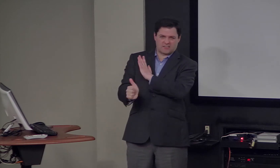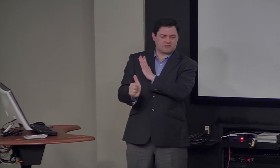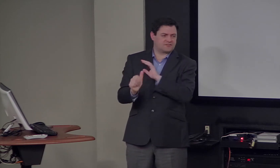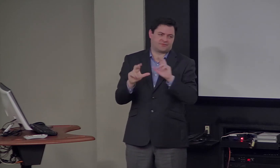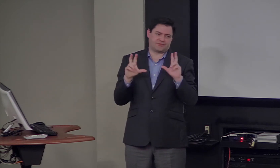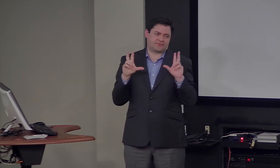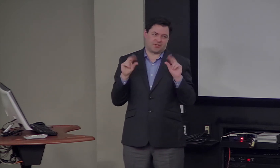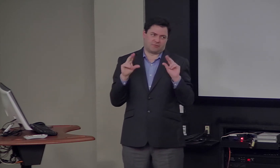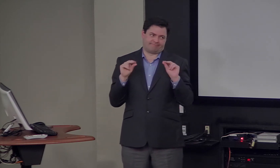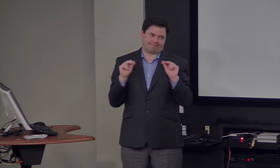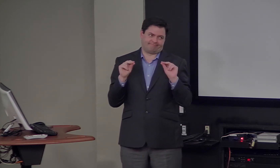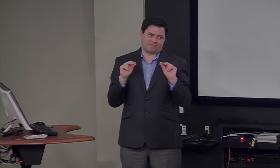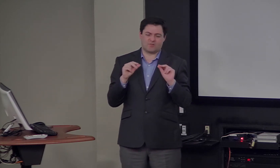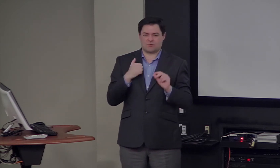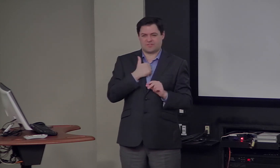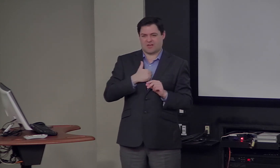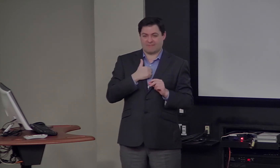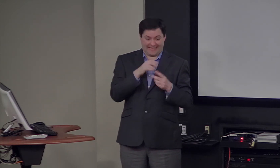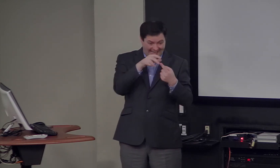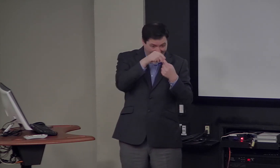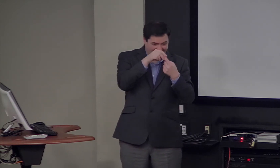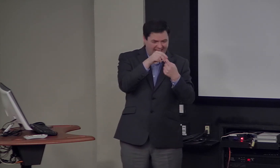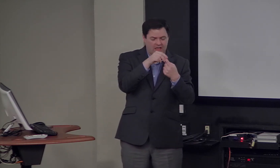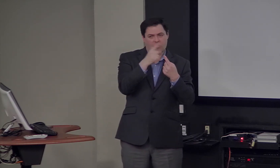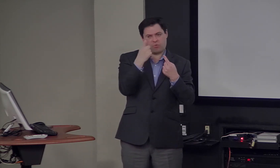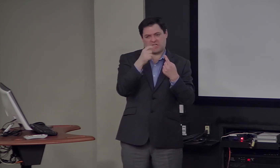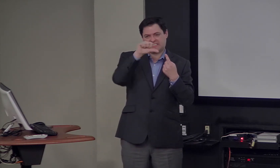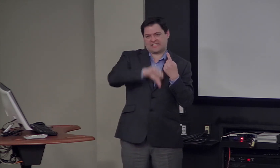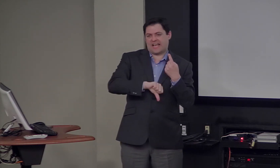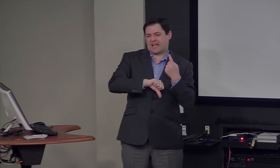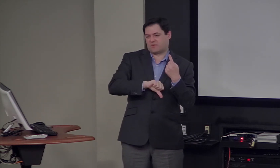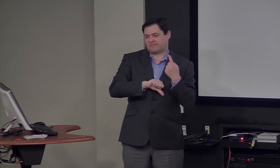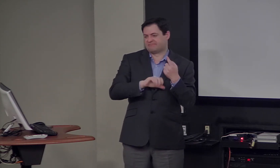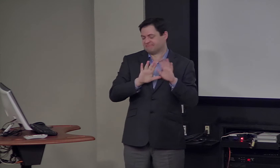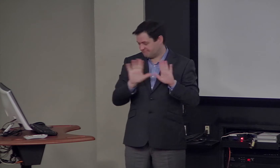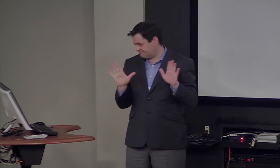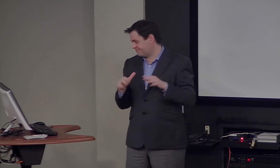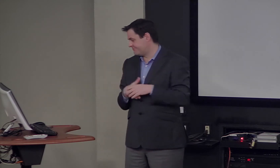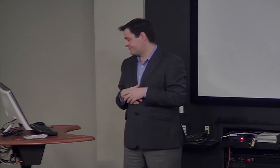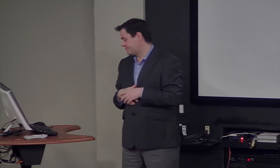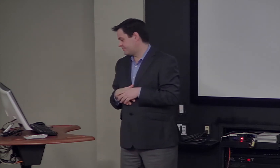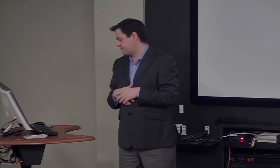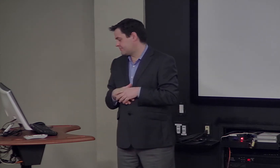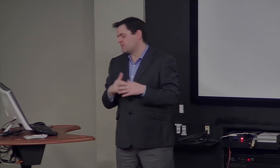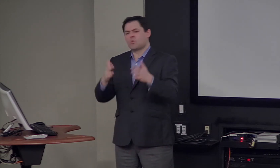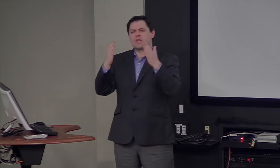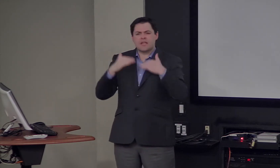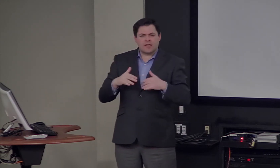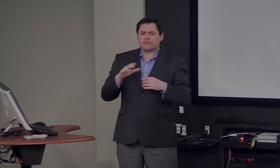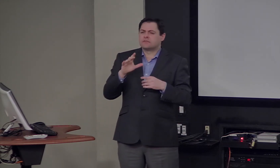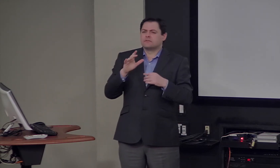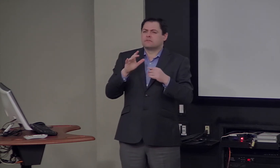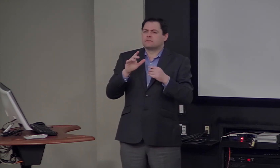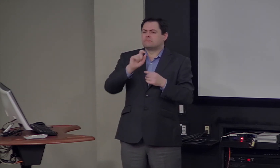there are no raw skills or competency that bring us to a certain place. So, uniqueness perhaps is not the way we